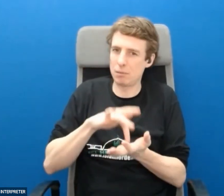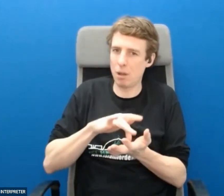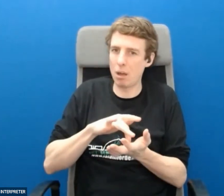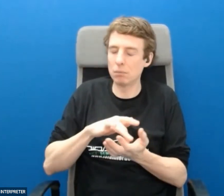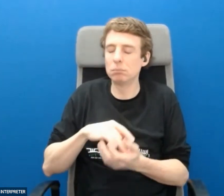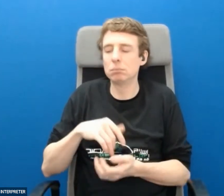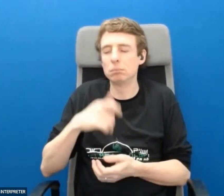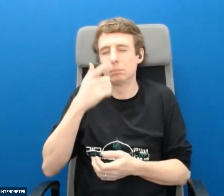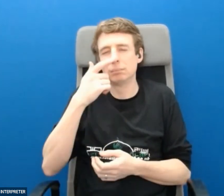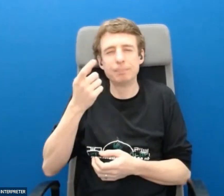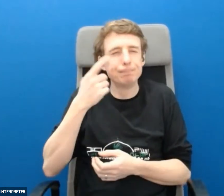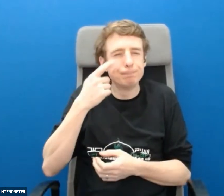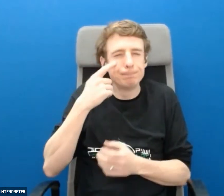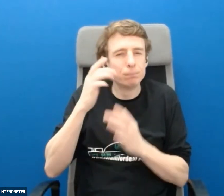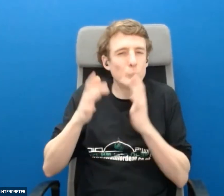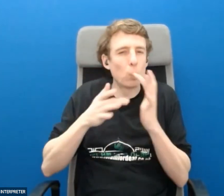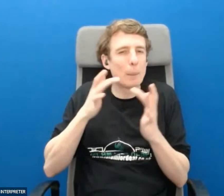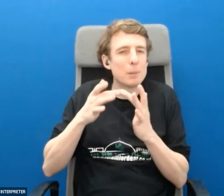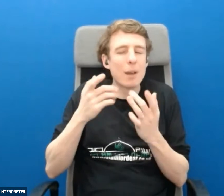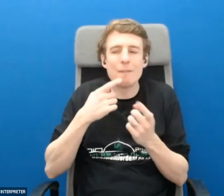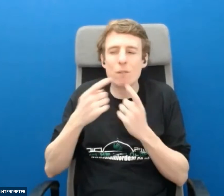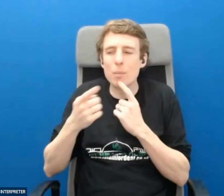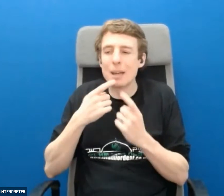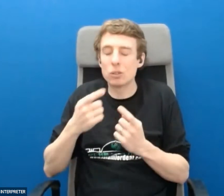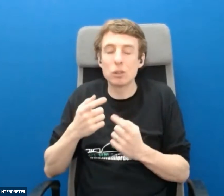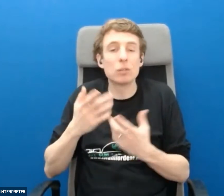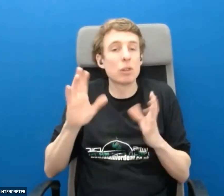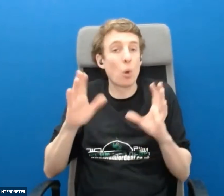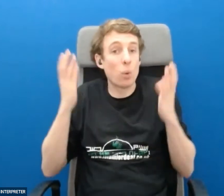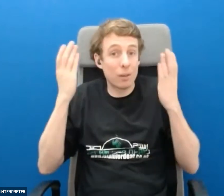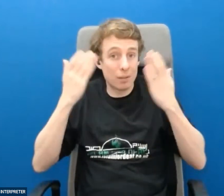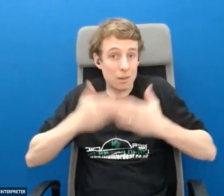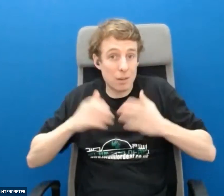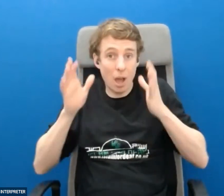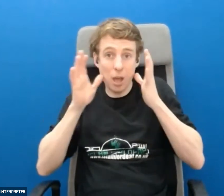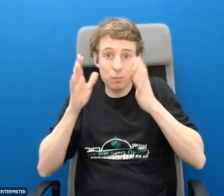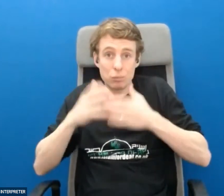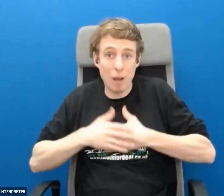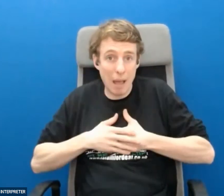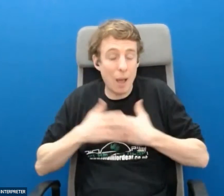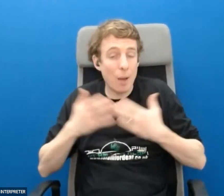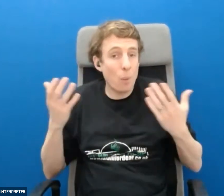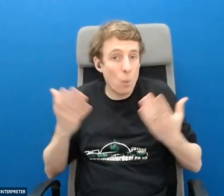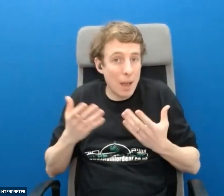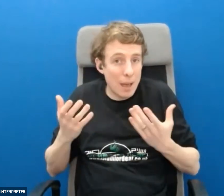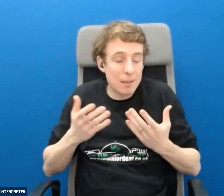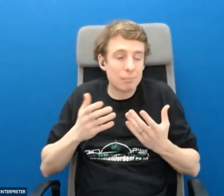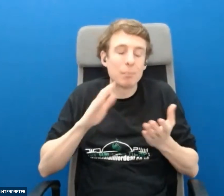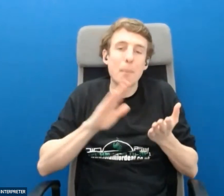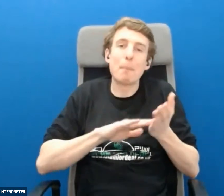support it on the website. We also will be live streaming it as well, so people can watch